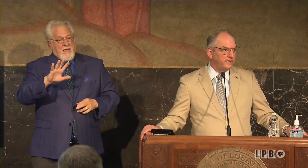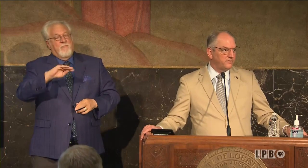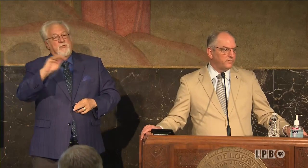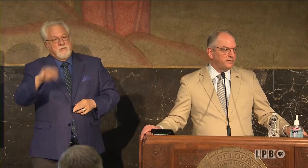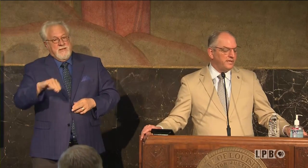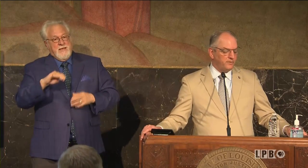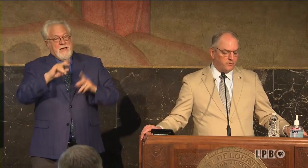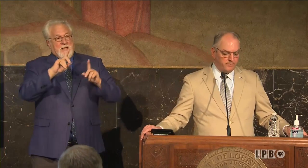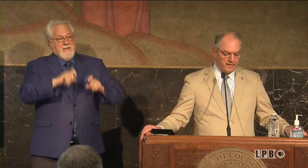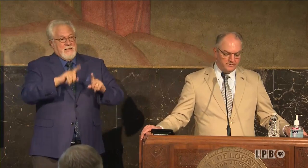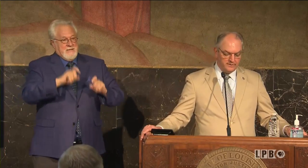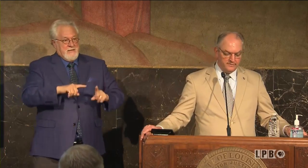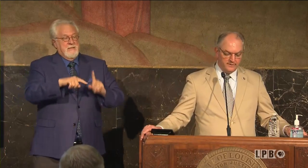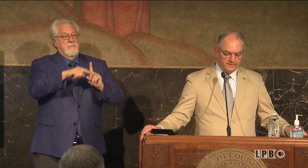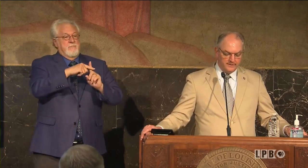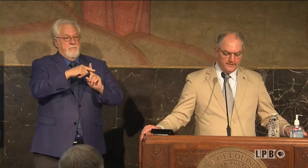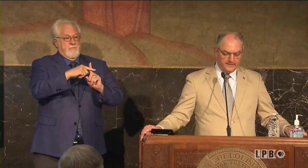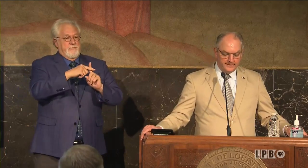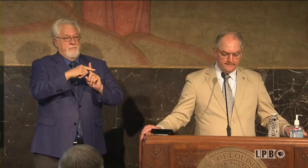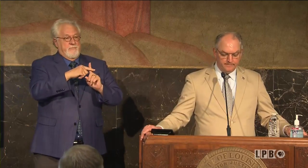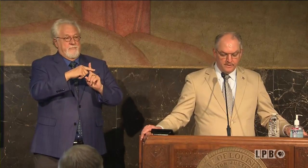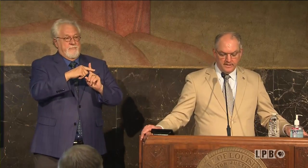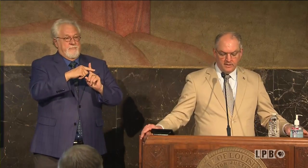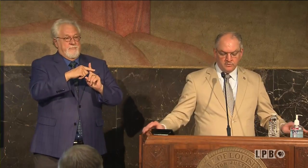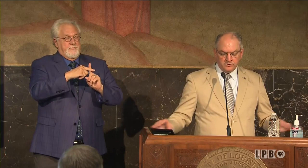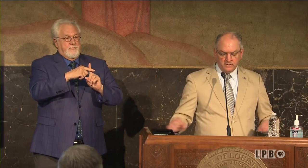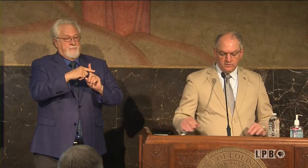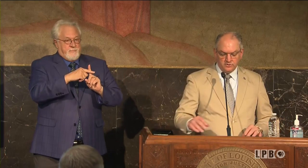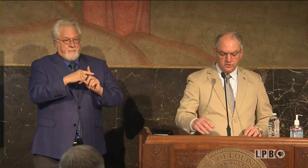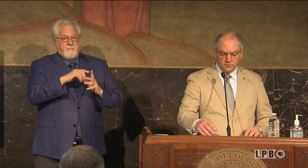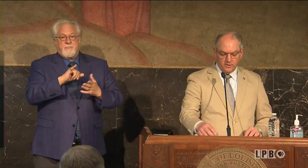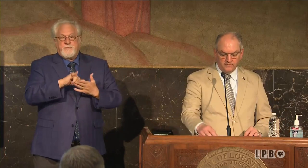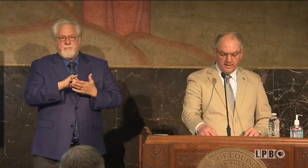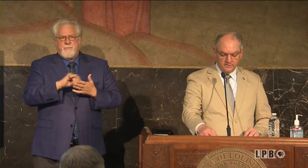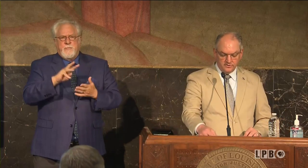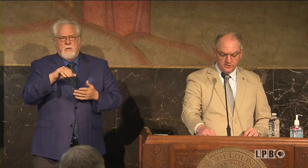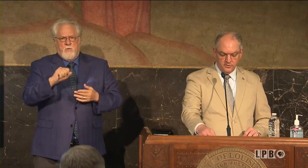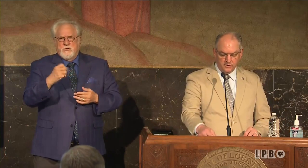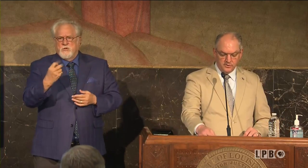Of the tests for today were positive, and that was on